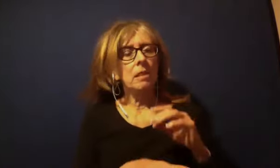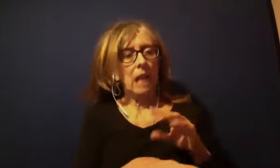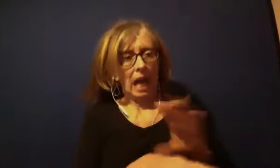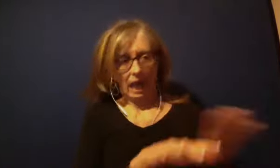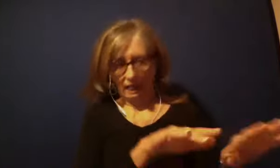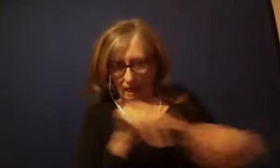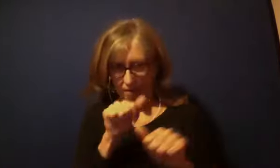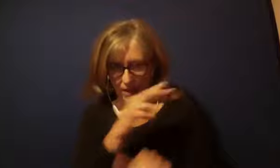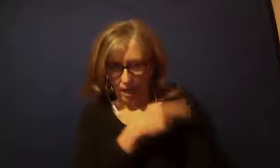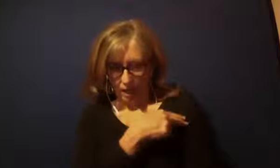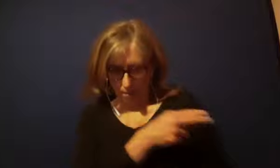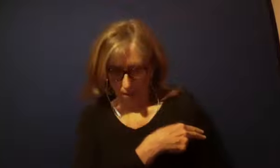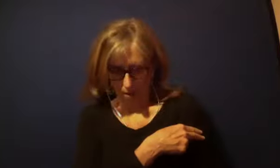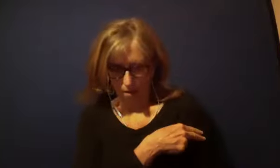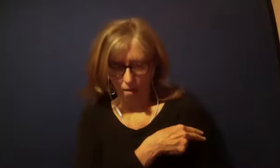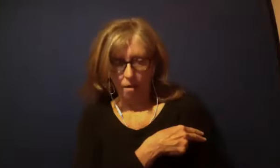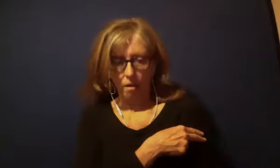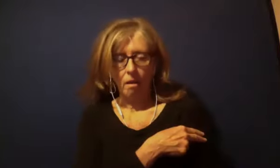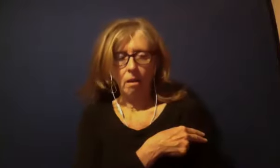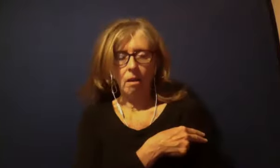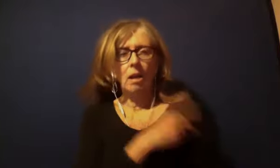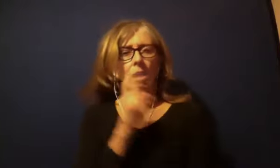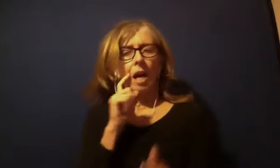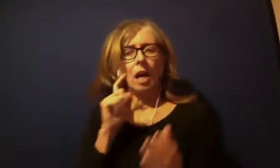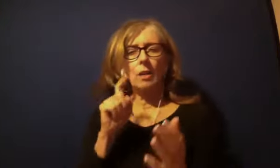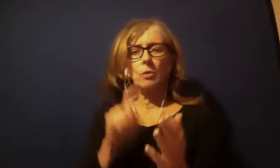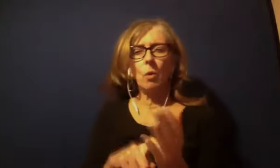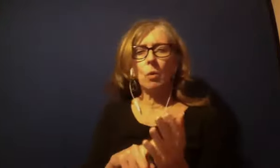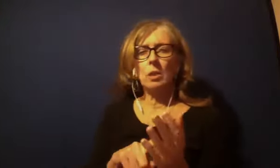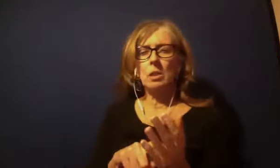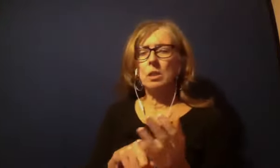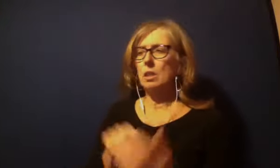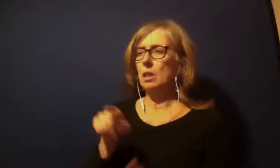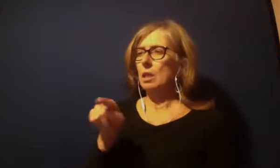there, the people who I was most drawn to were people who were doing 12-step themselves, and